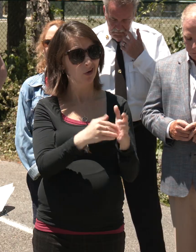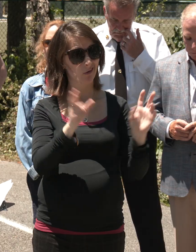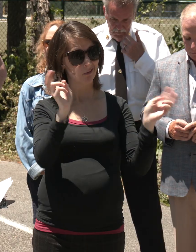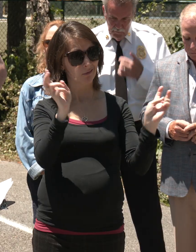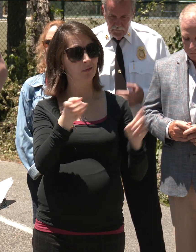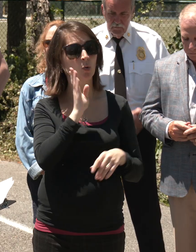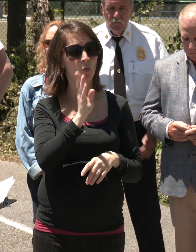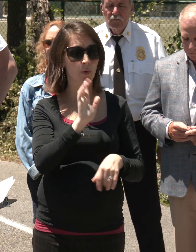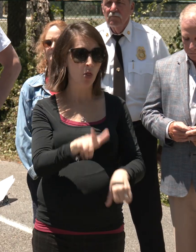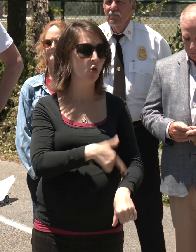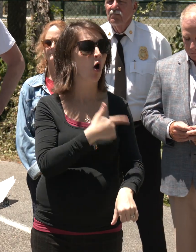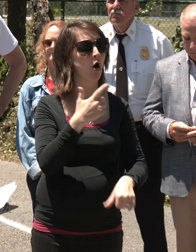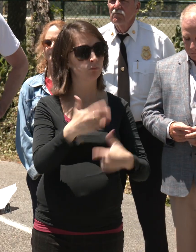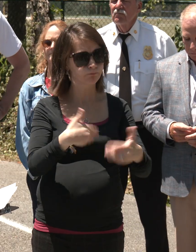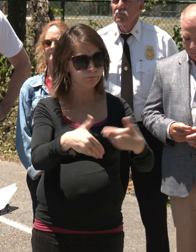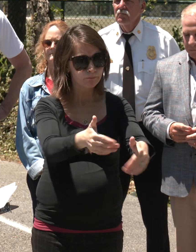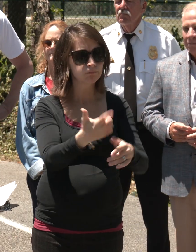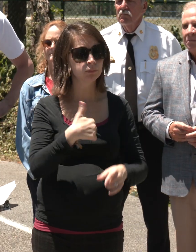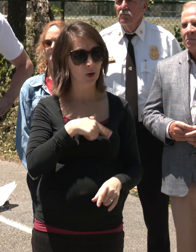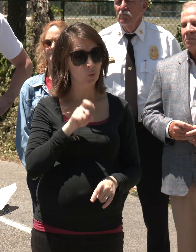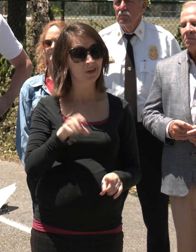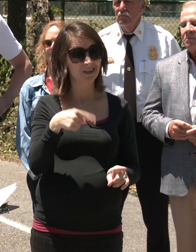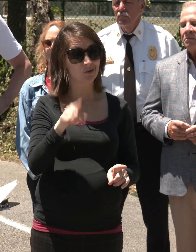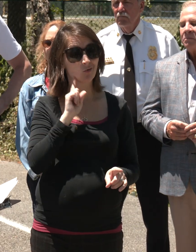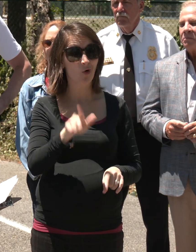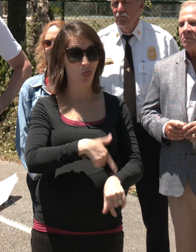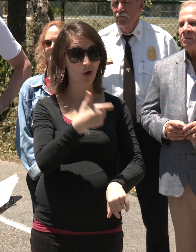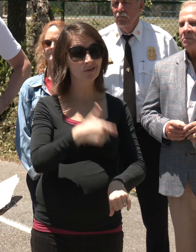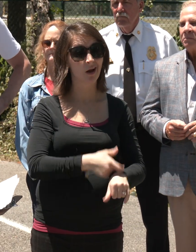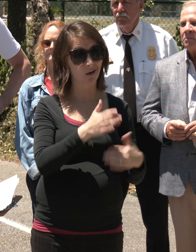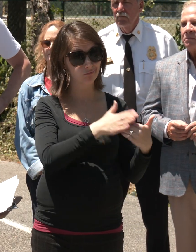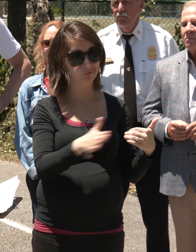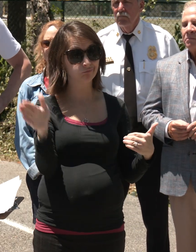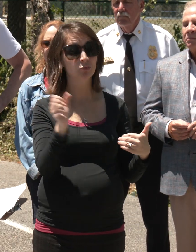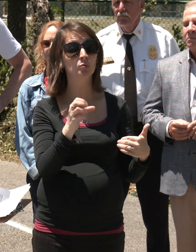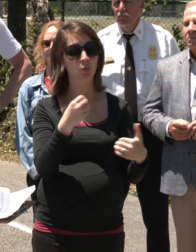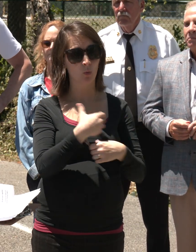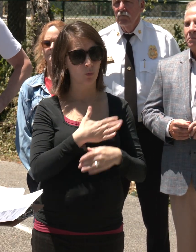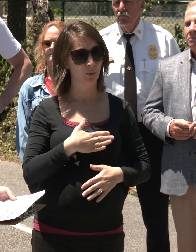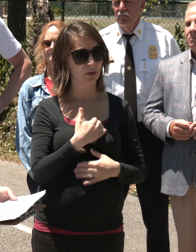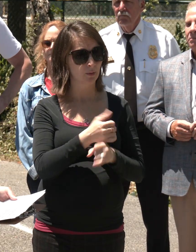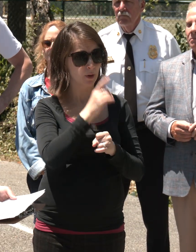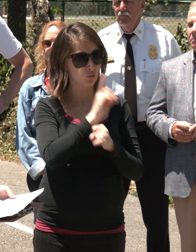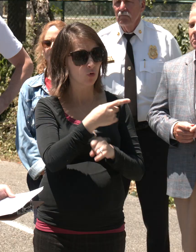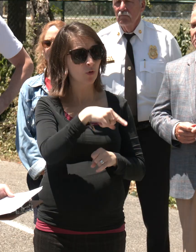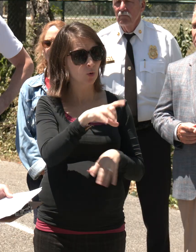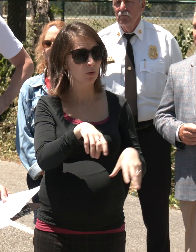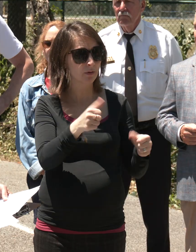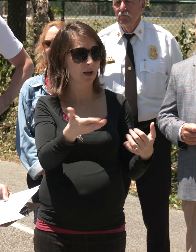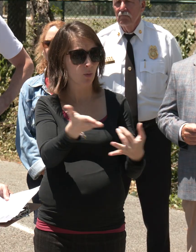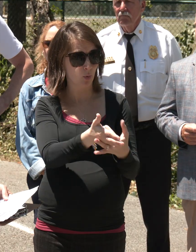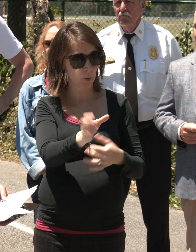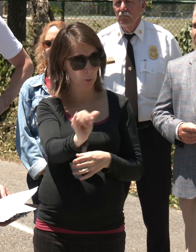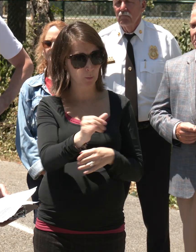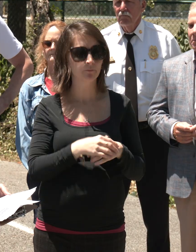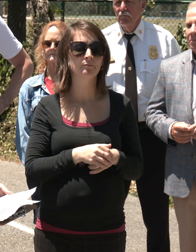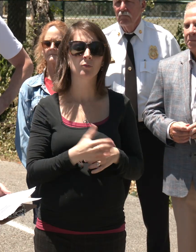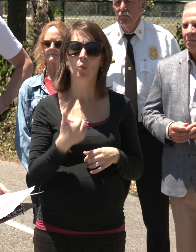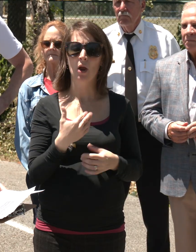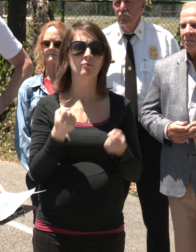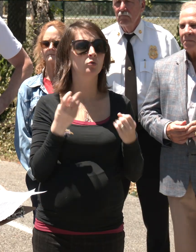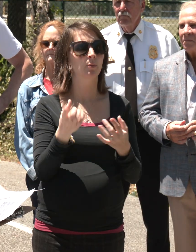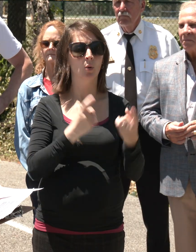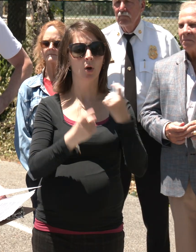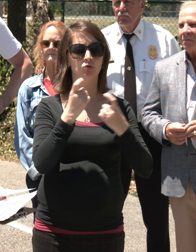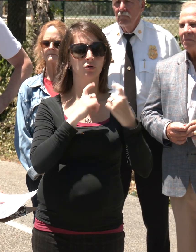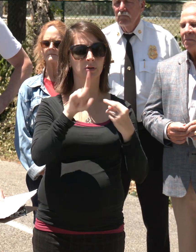very long haul, and we are going to need you for a long time to come. So please make sure that you're taking a break. Getting a lot of questions